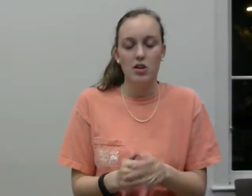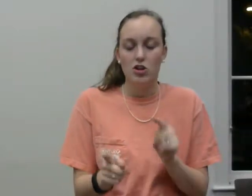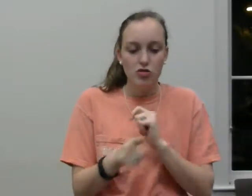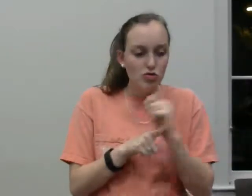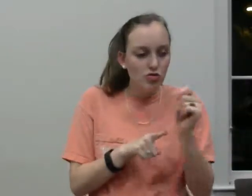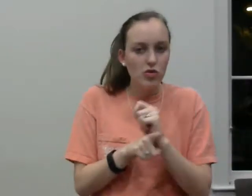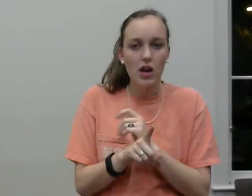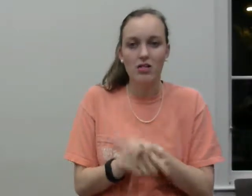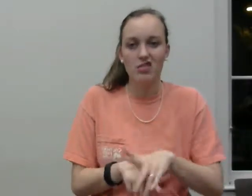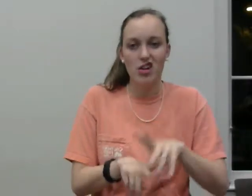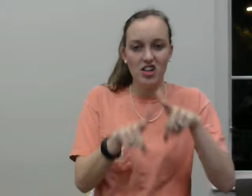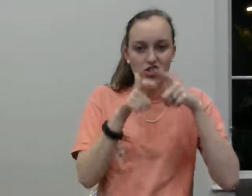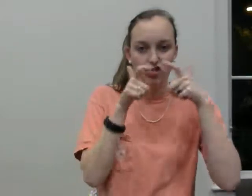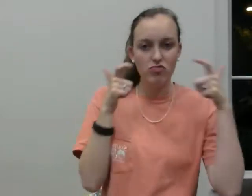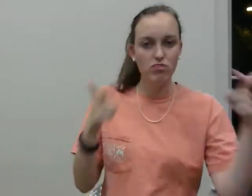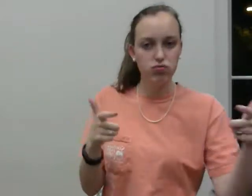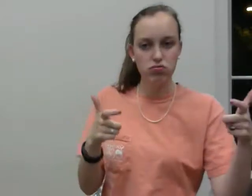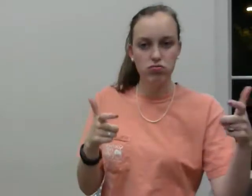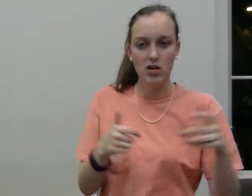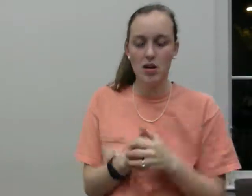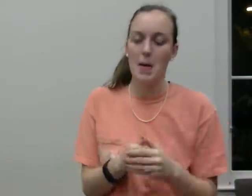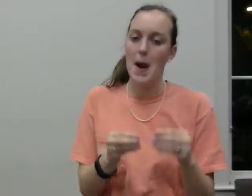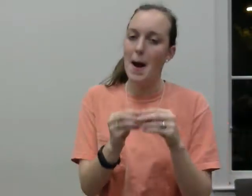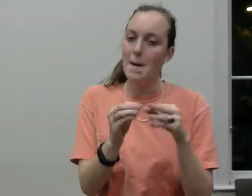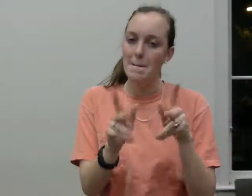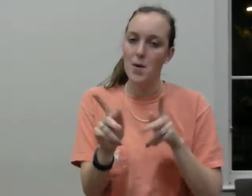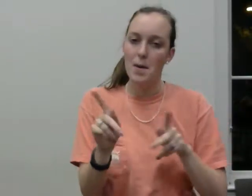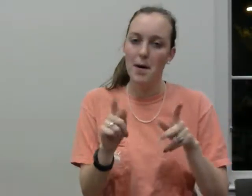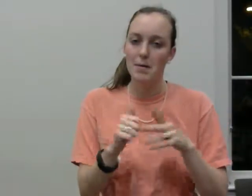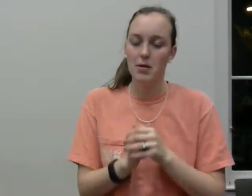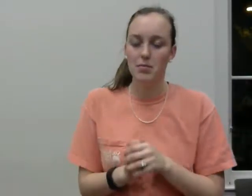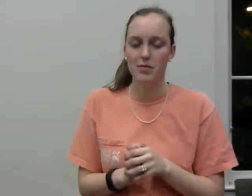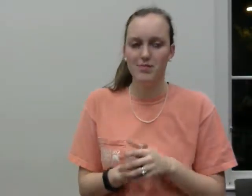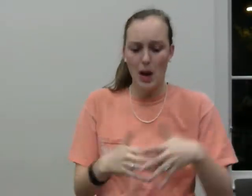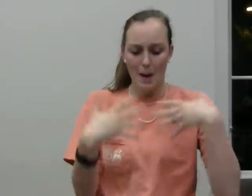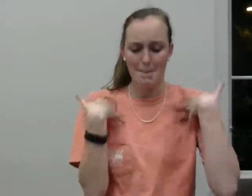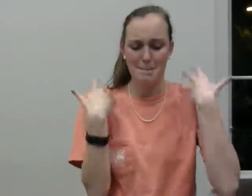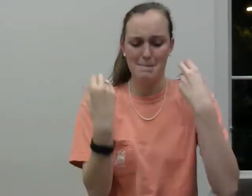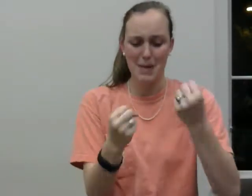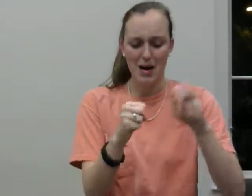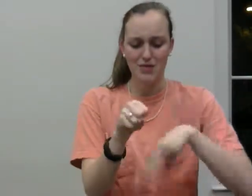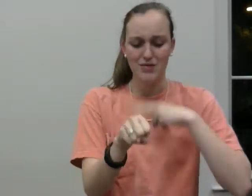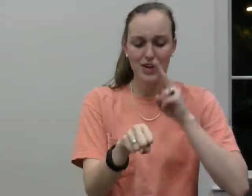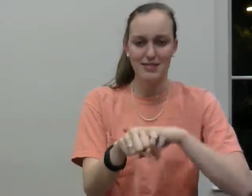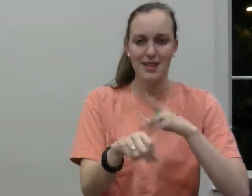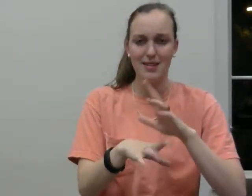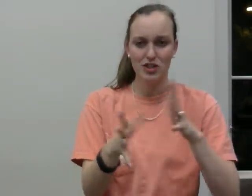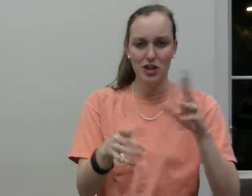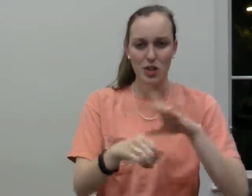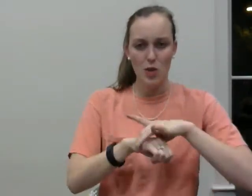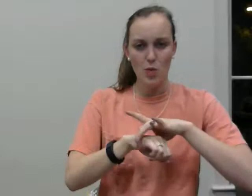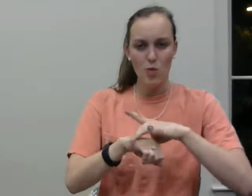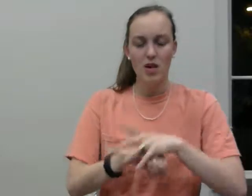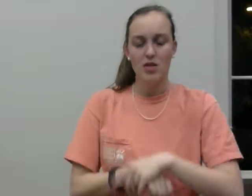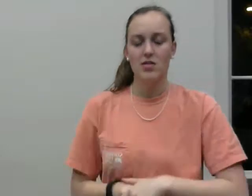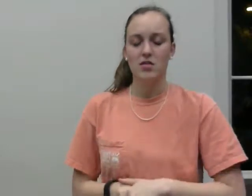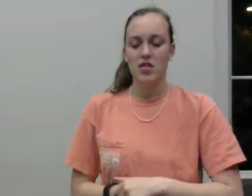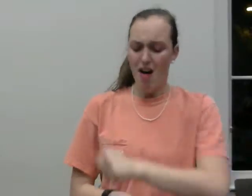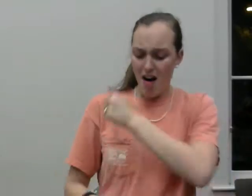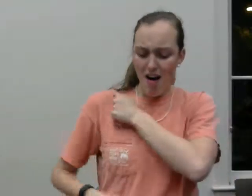were larger. They were massive. Remember, Great Britain at the time, most powerful nation in the world, and so their army is also rather large, very substantial. So